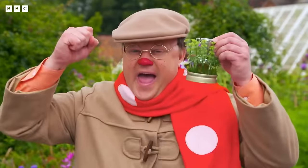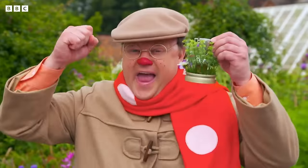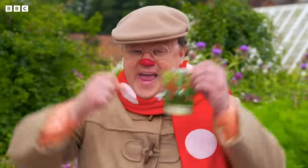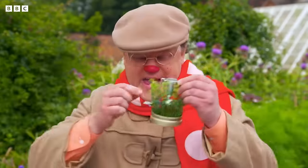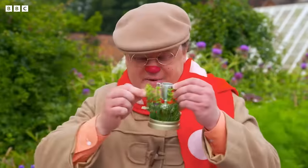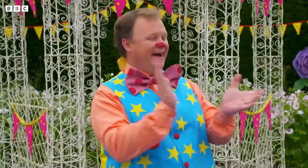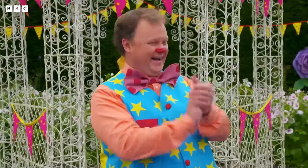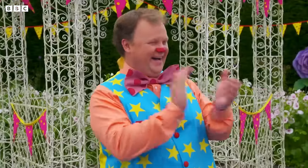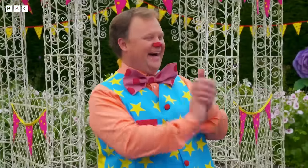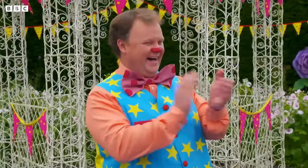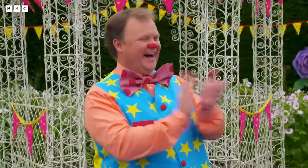Hey!